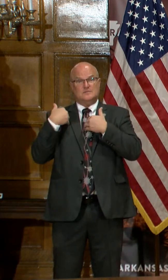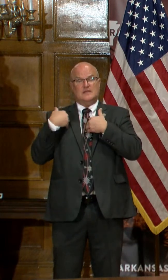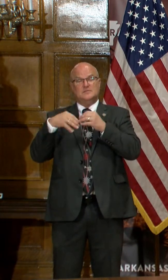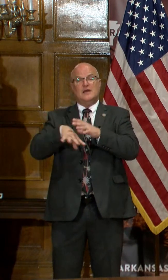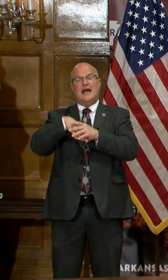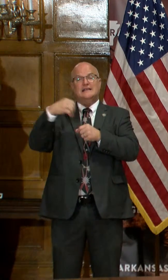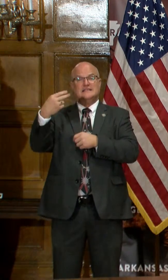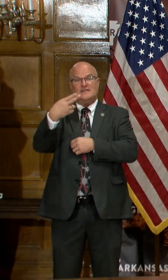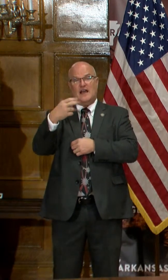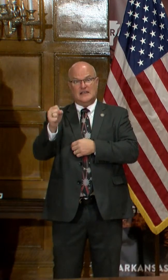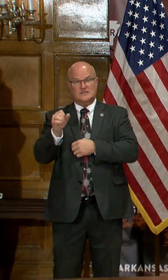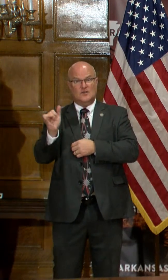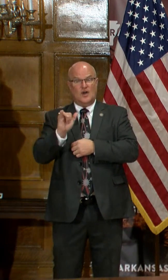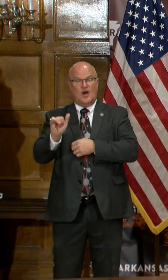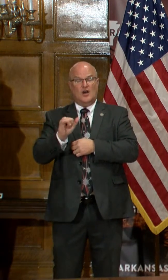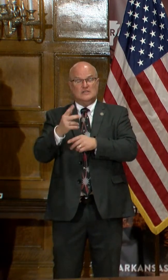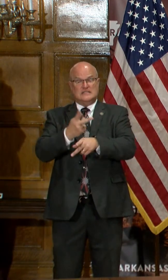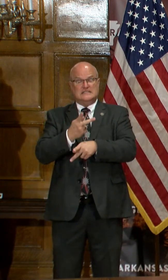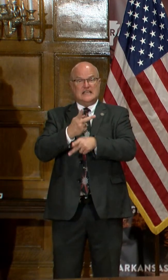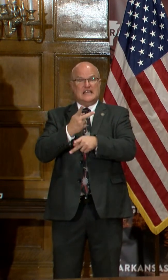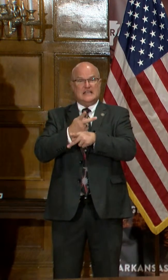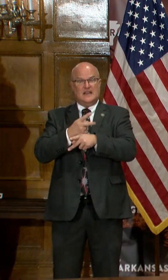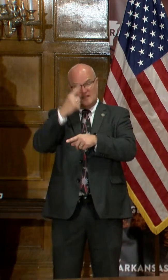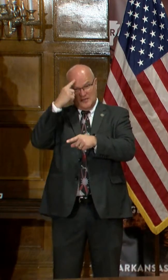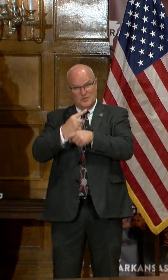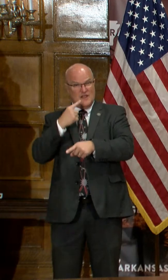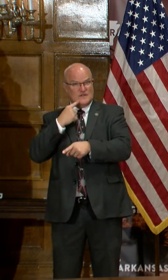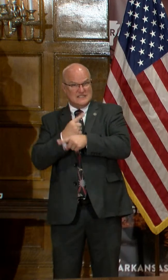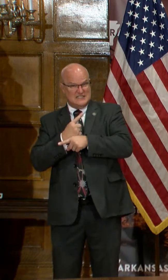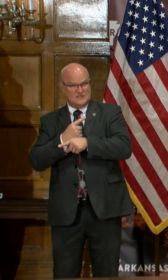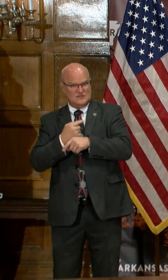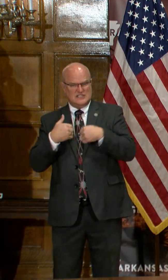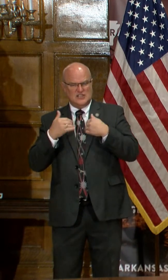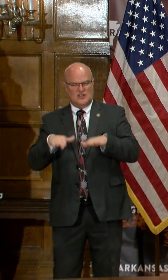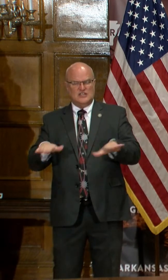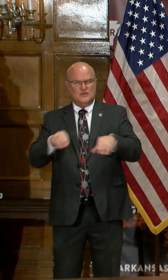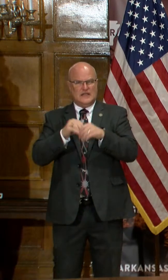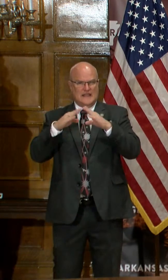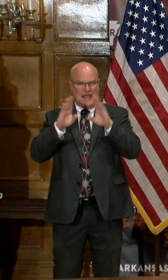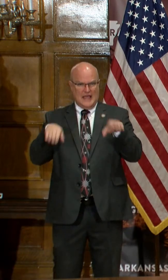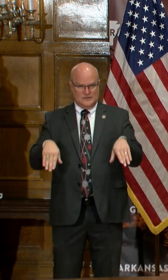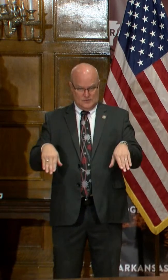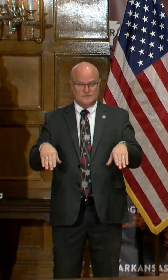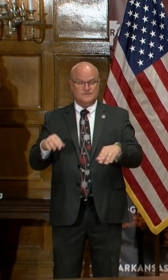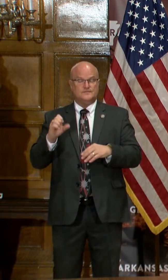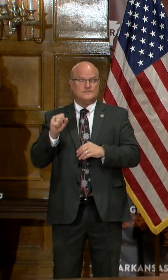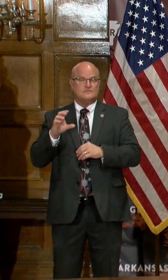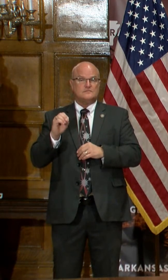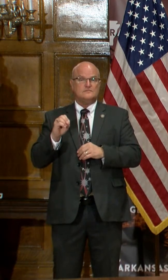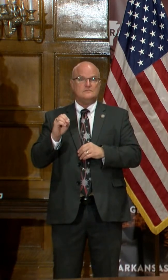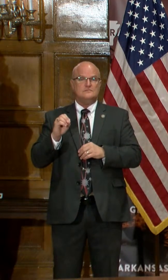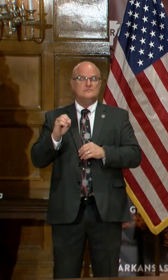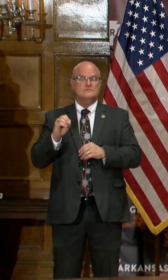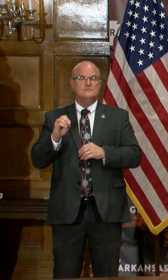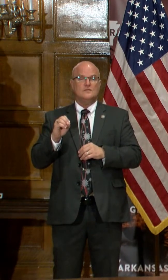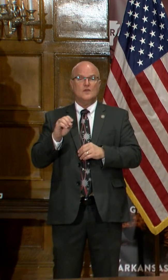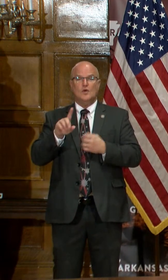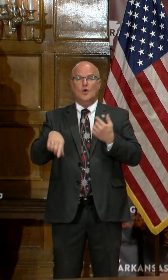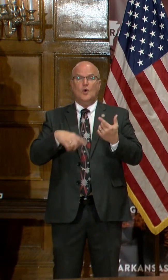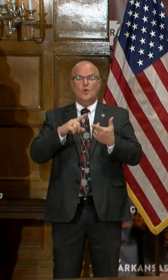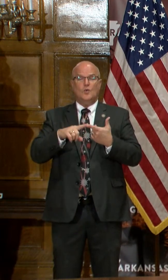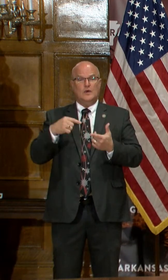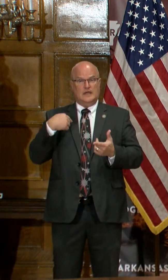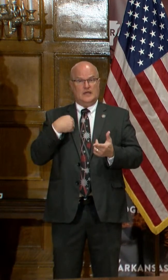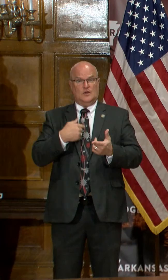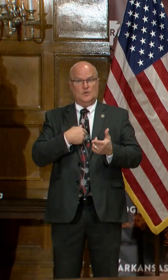outside of high school. They also are taking care of their siblings and younger children in the household oftentimes. So when